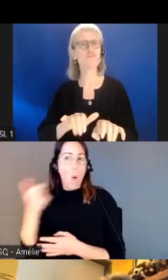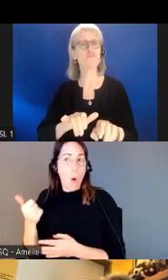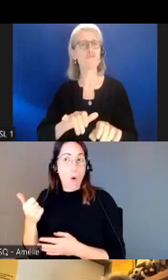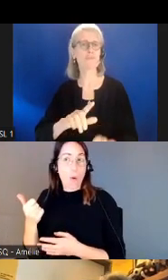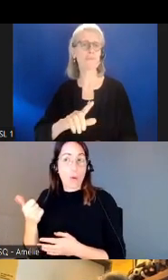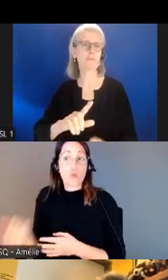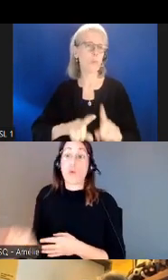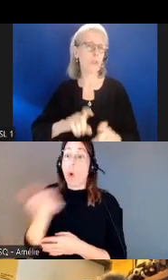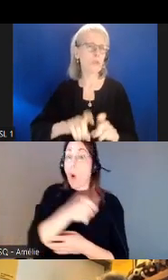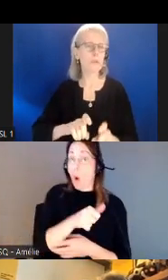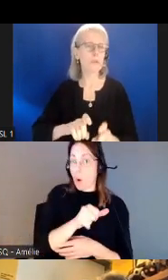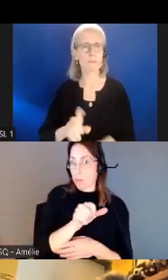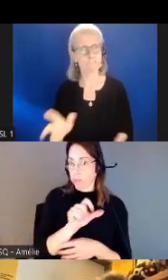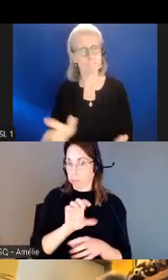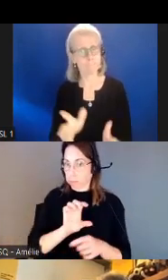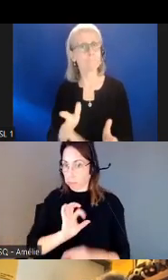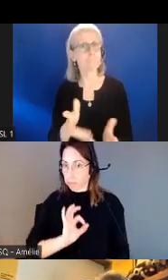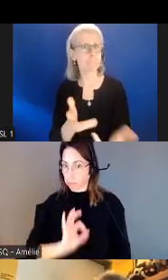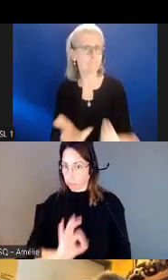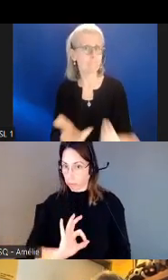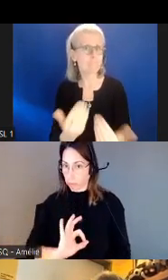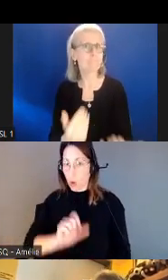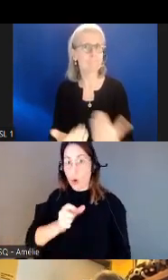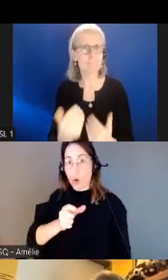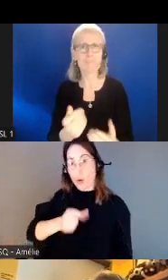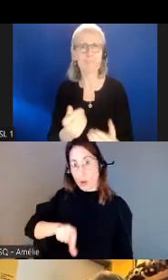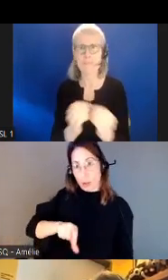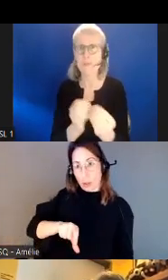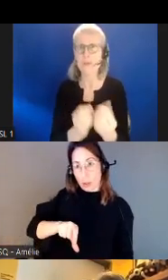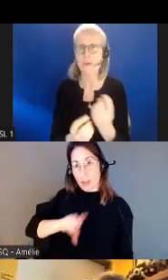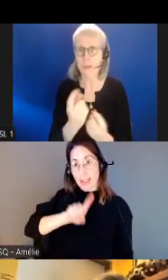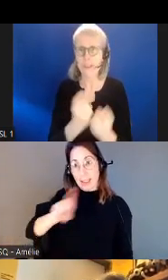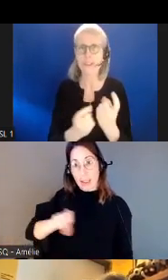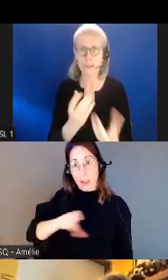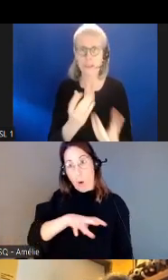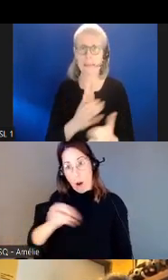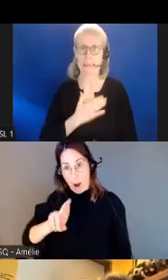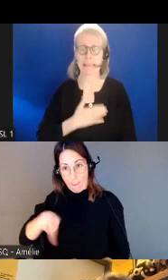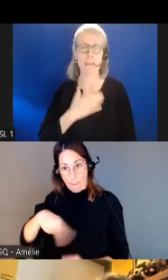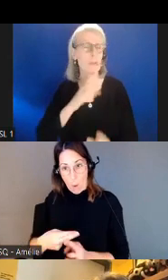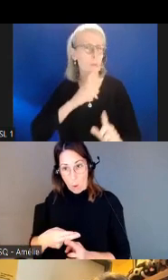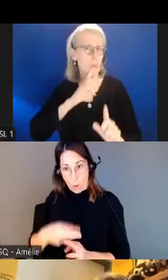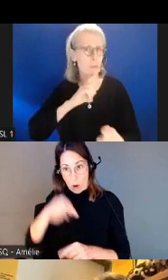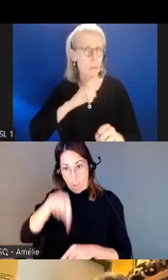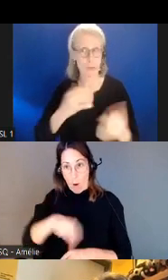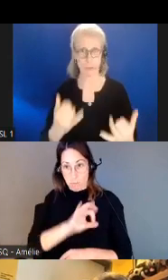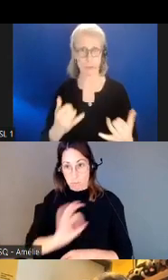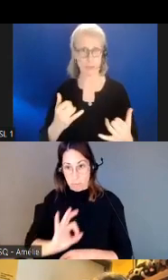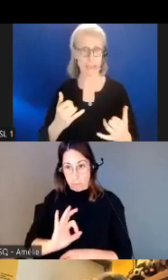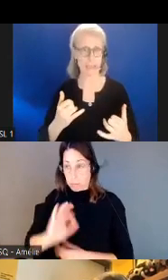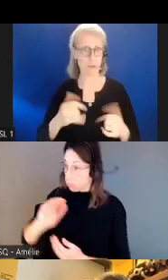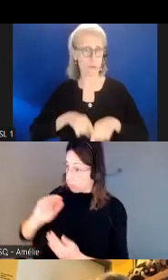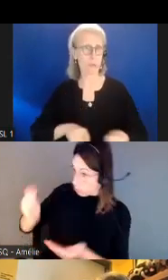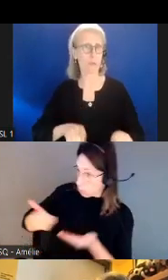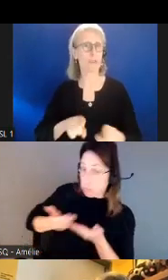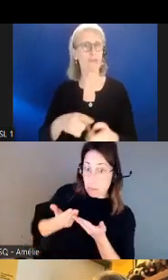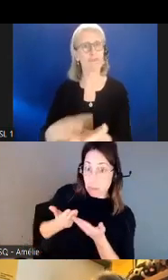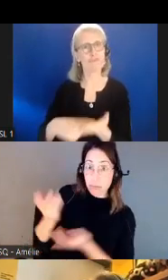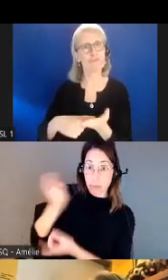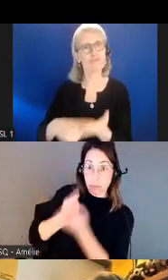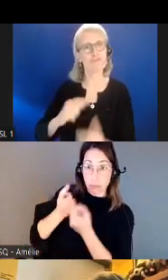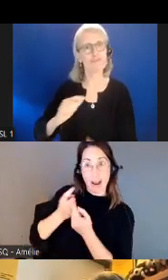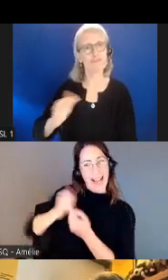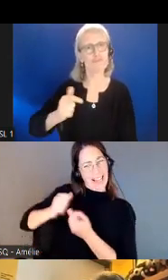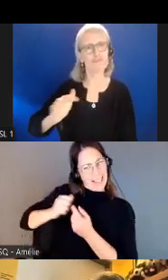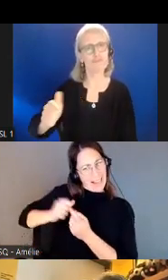you to share your questions, as we'll be responding to as many as we can live during our conversation. Our